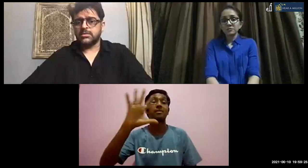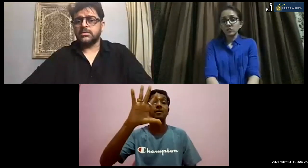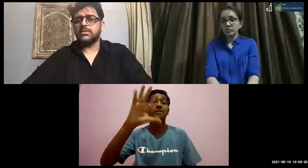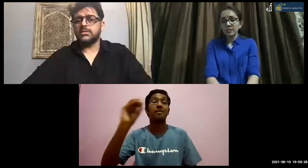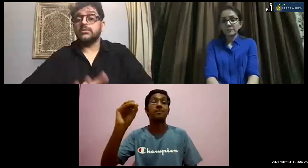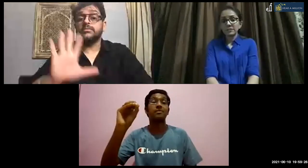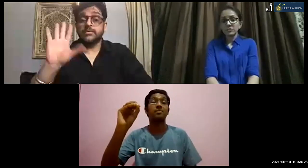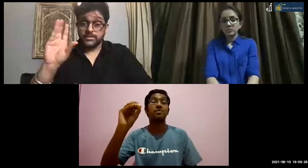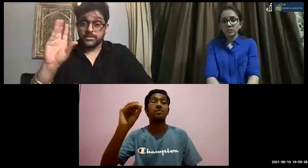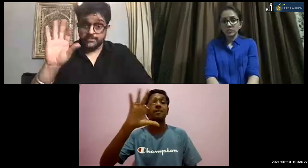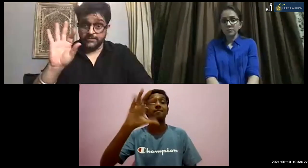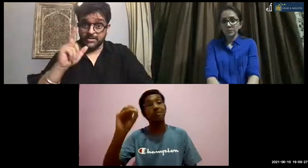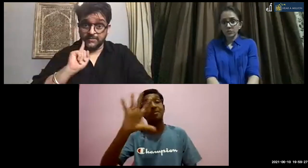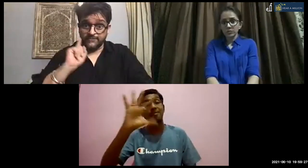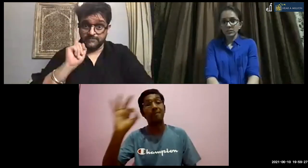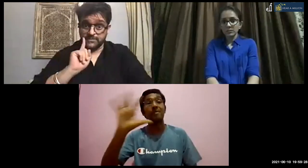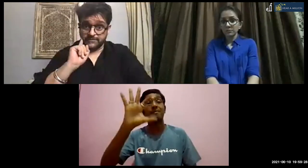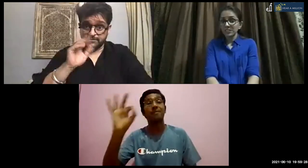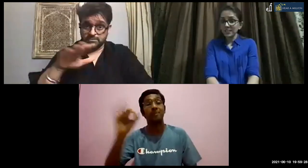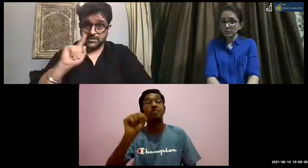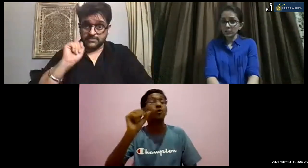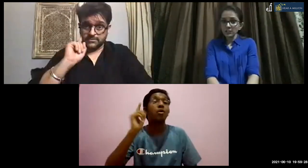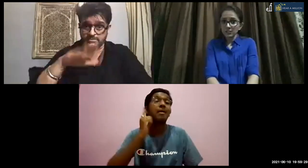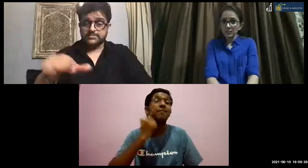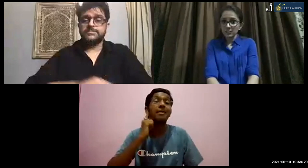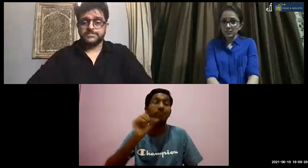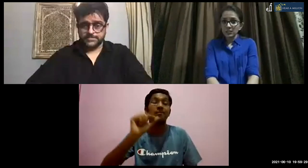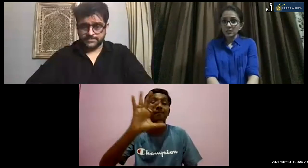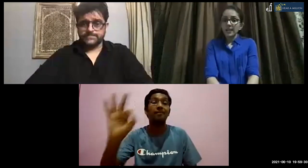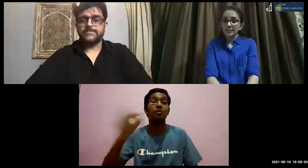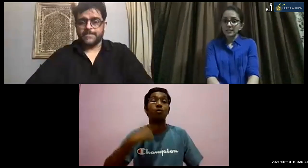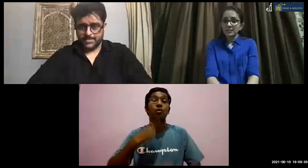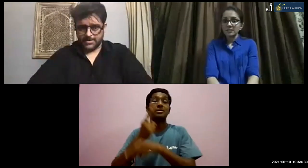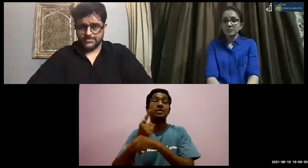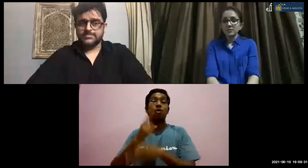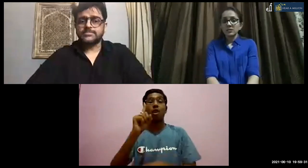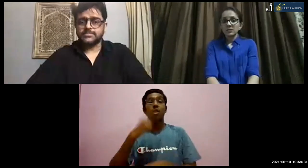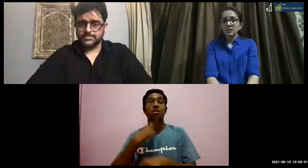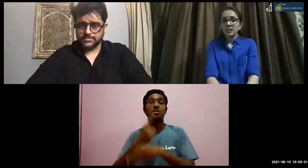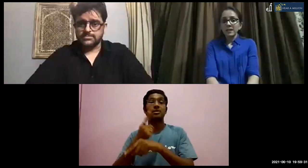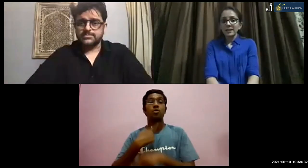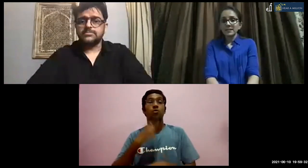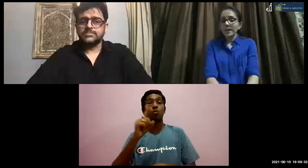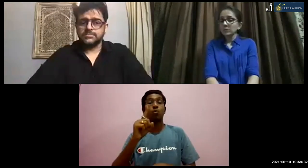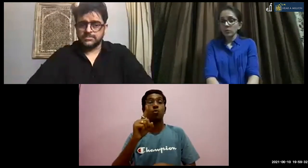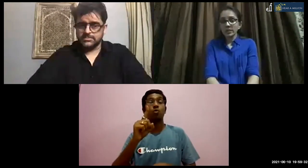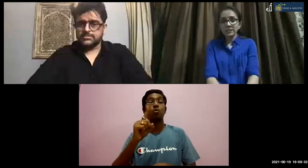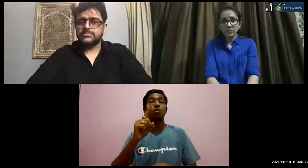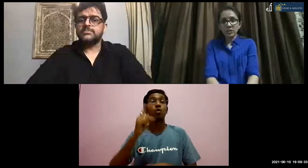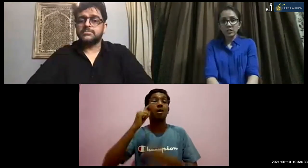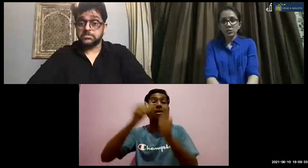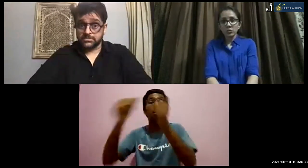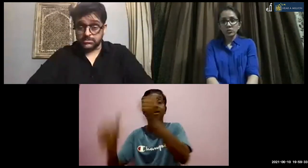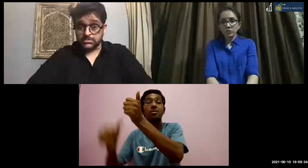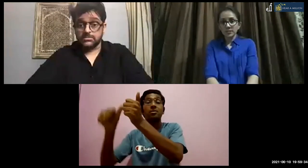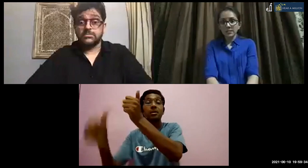around 50 children. I've been teaching 50 children, 50 deaf children. Yes. And I'm the only